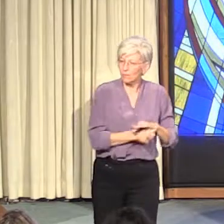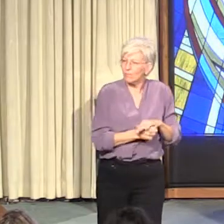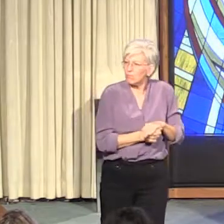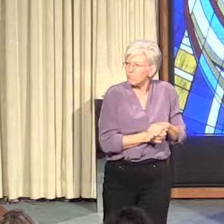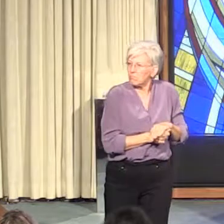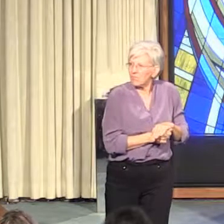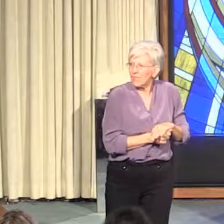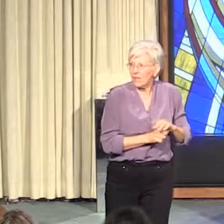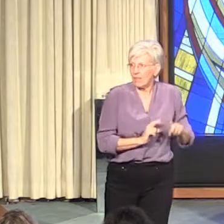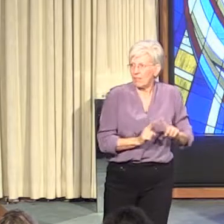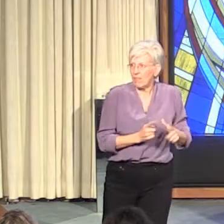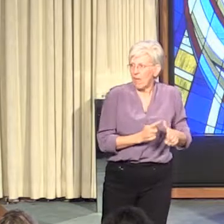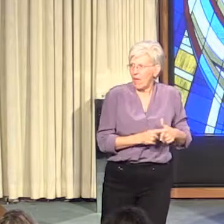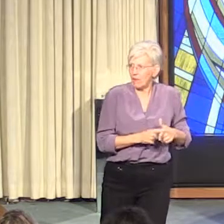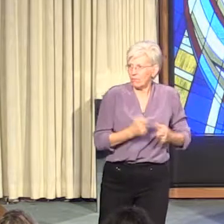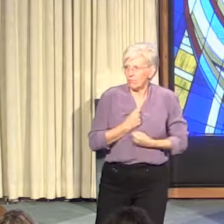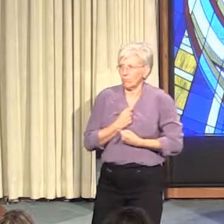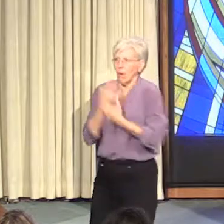out.